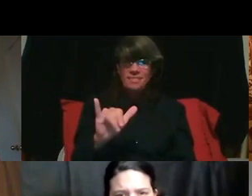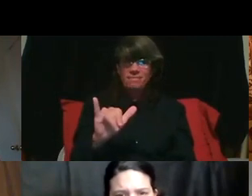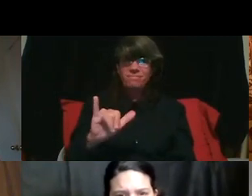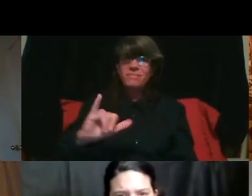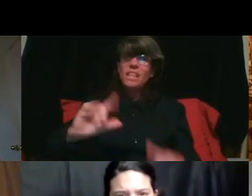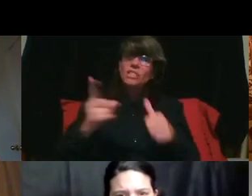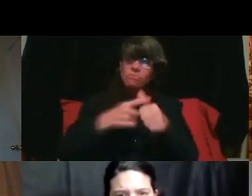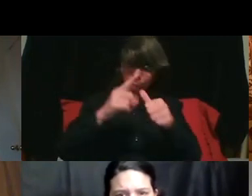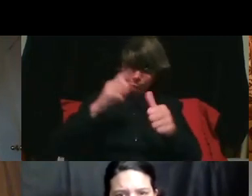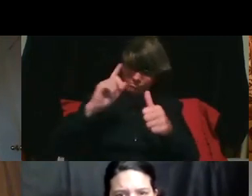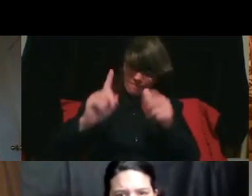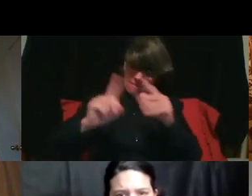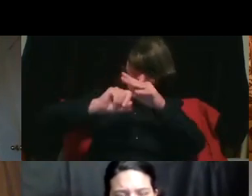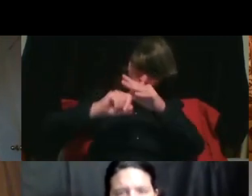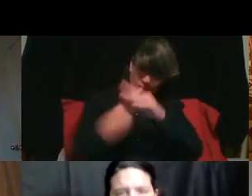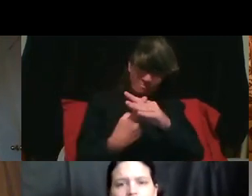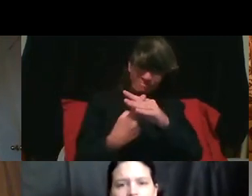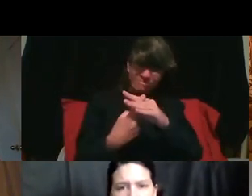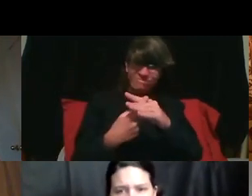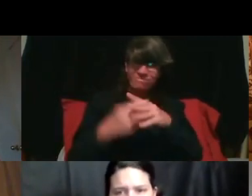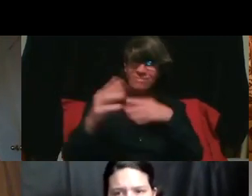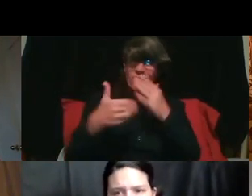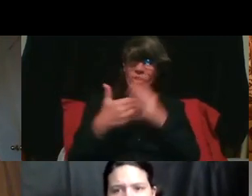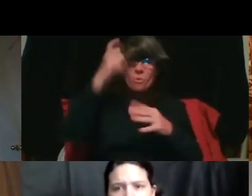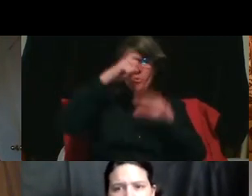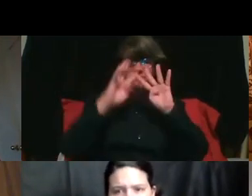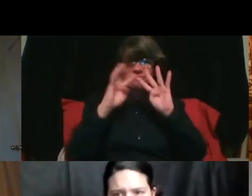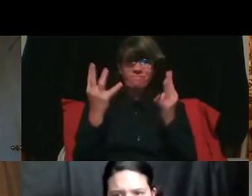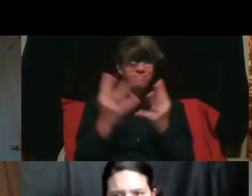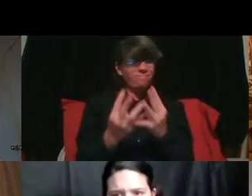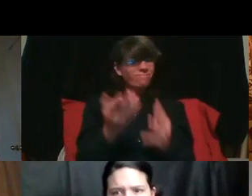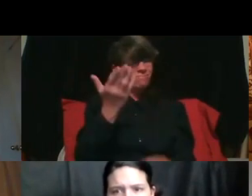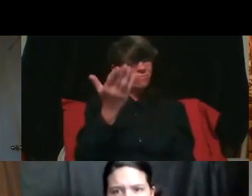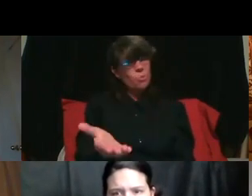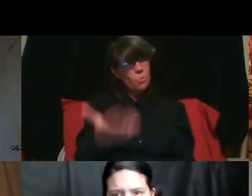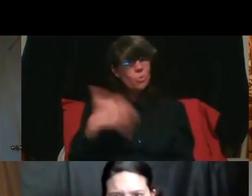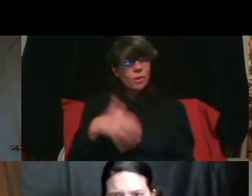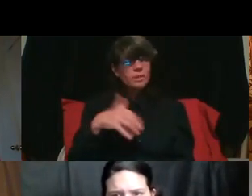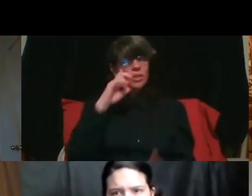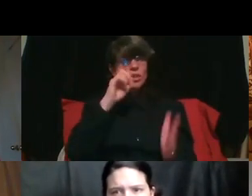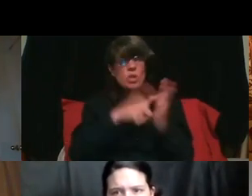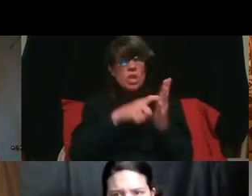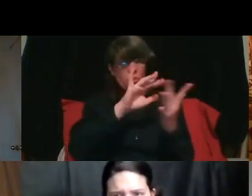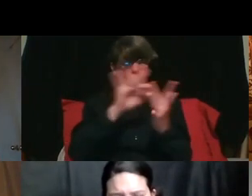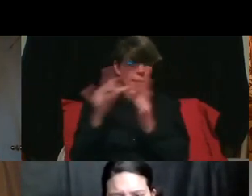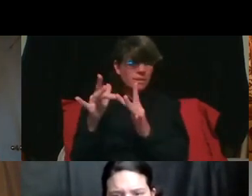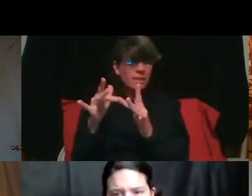off the series. And on the website, if you haven't already seen it, you'll see her